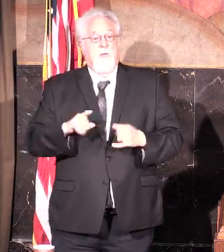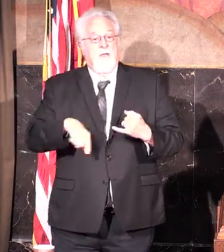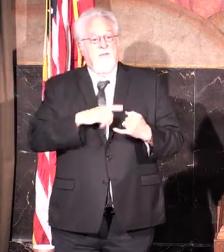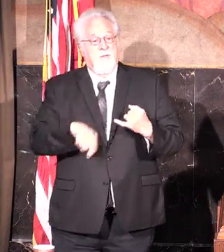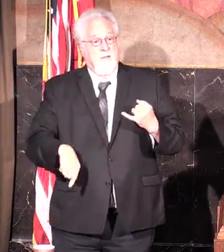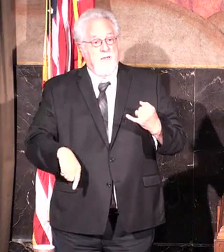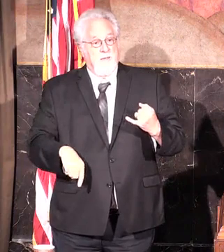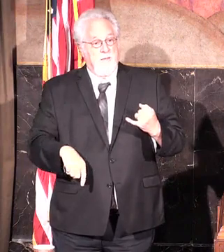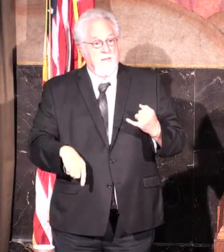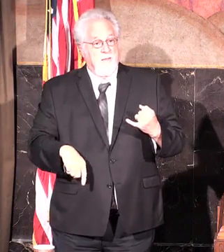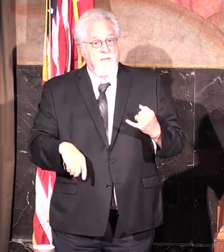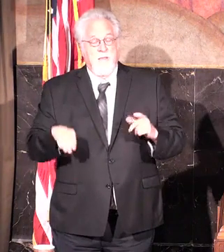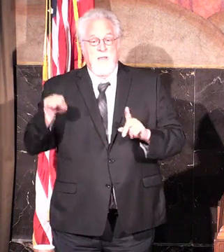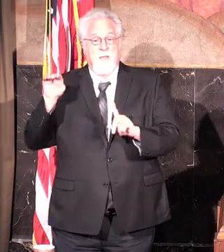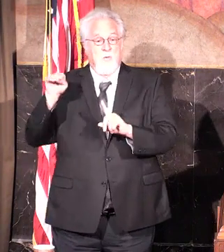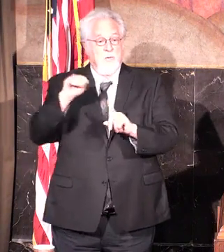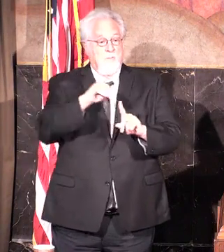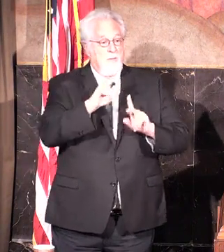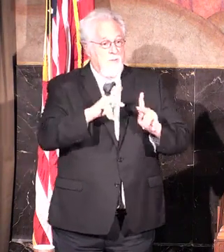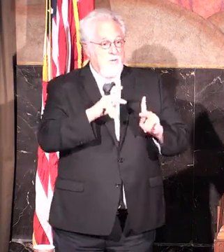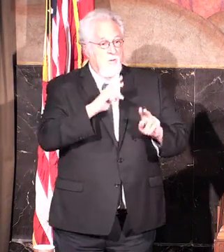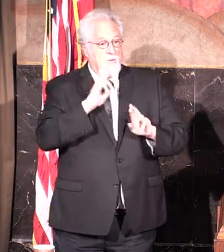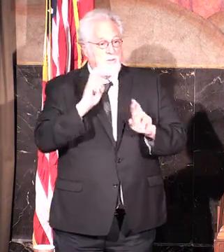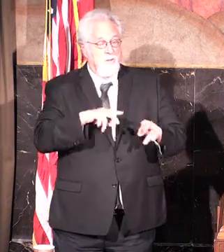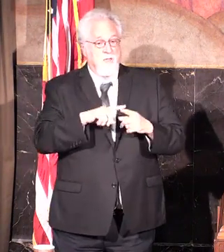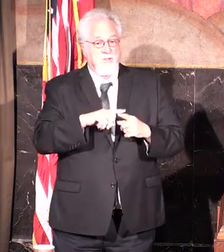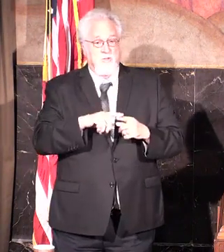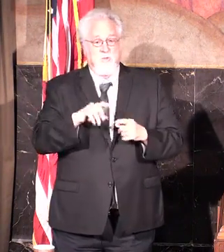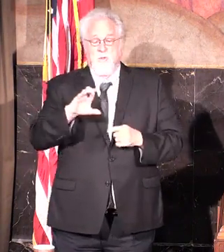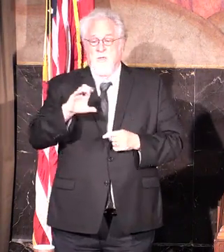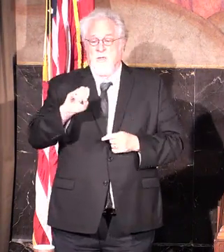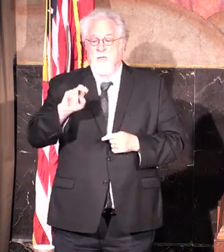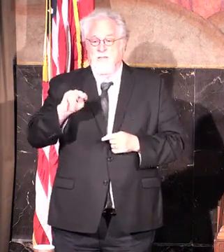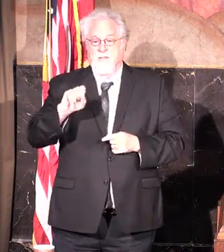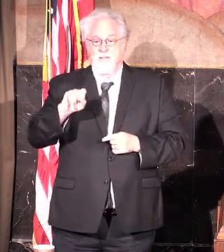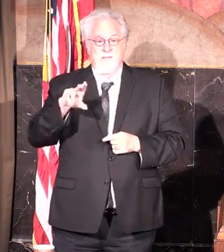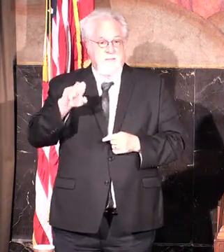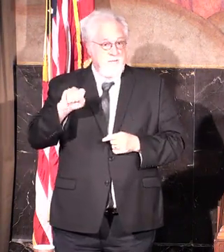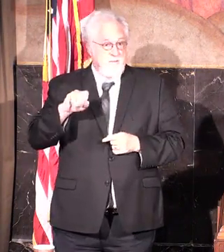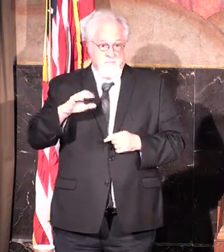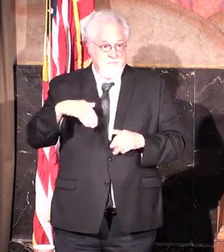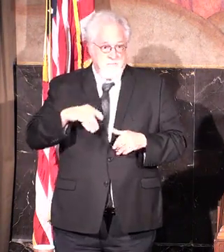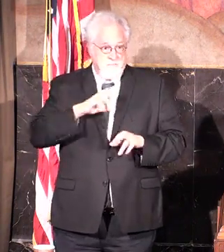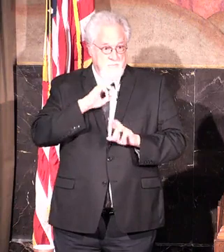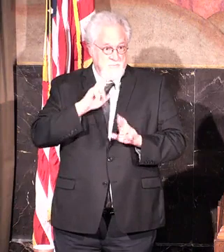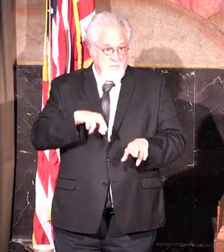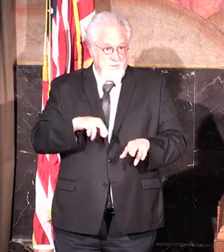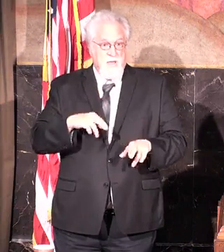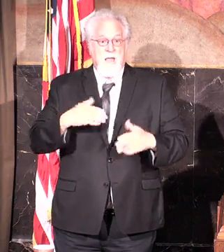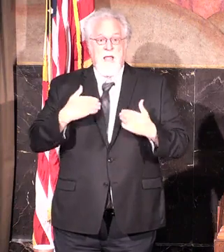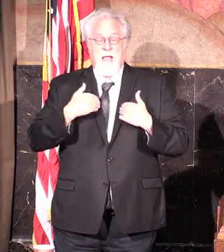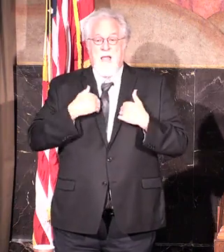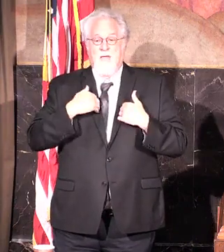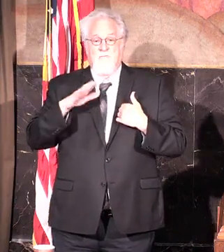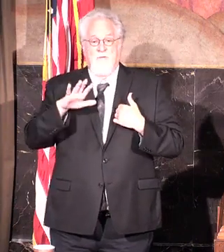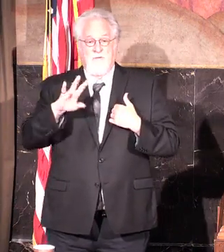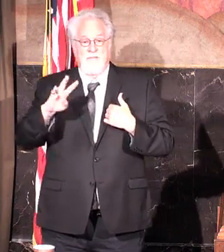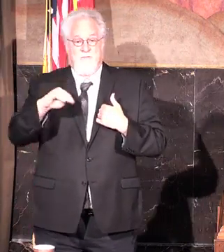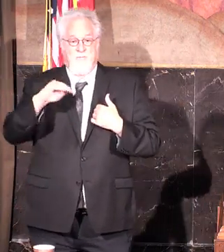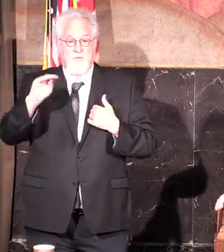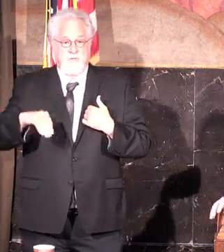Finally, I want to remind people to respond to the census. If you haven't done that already, we've got a